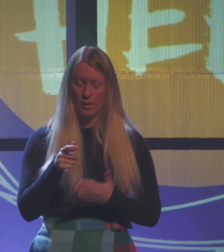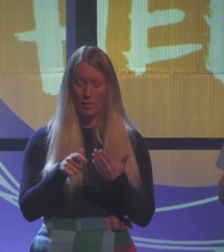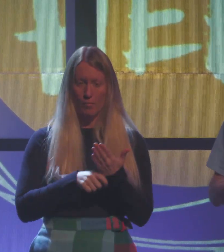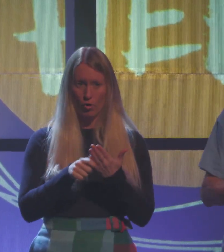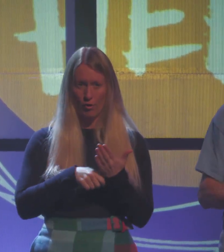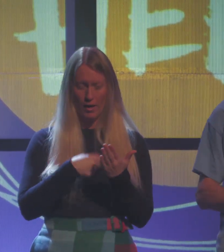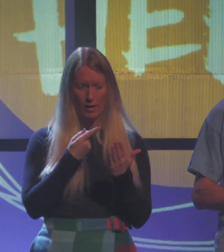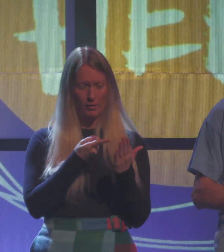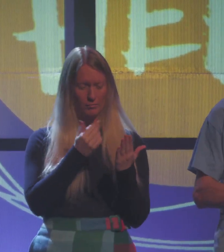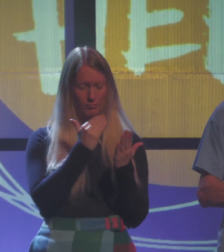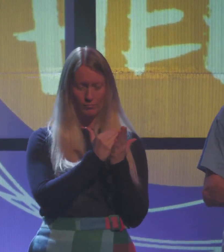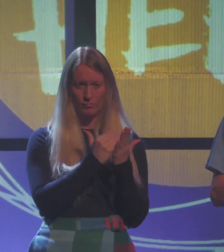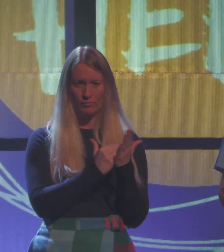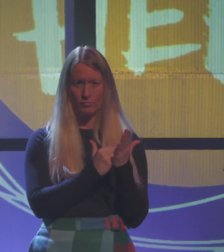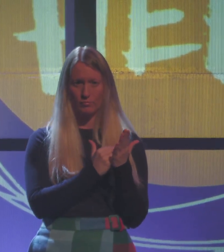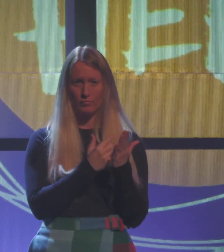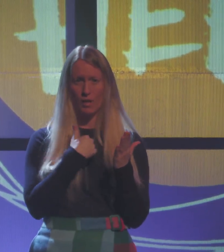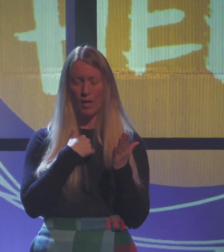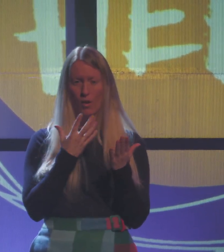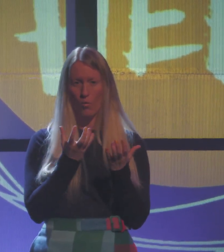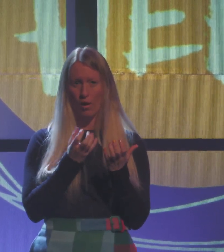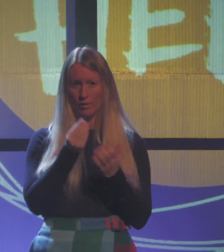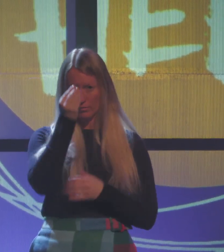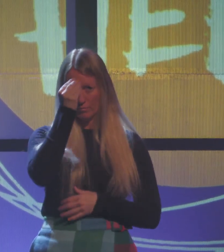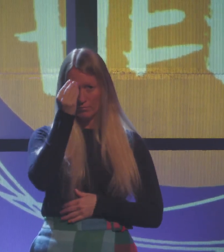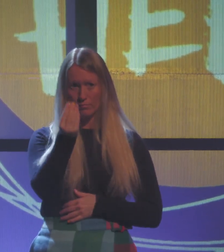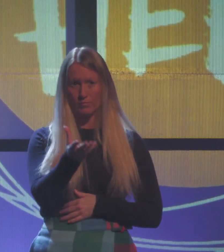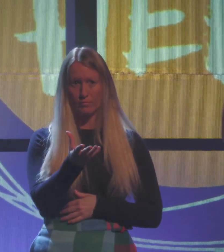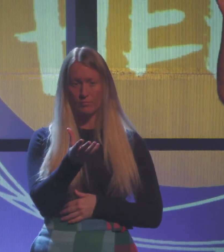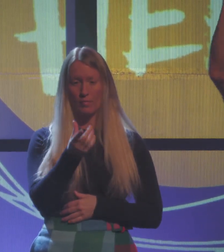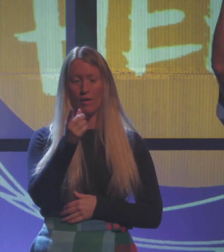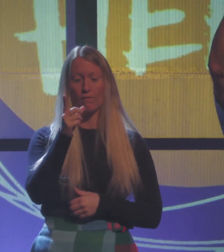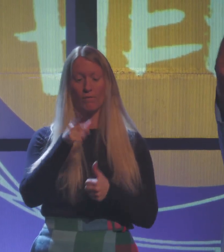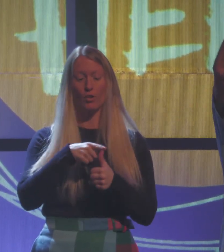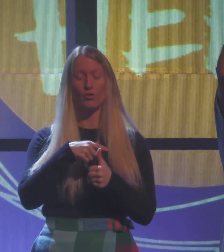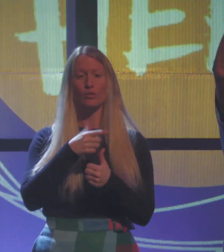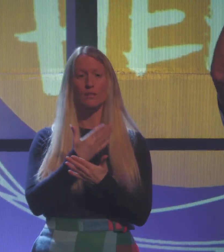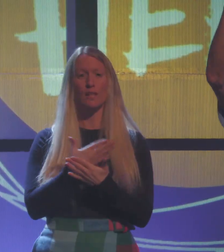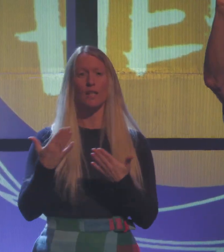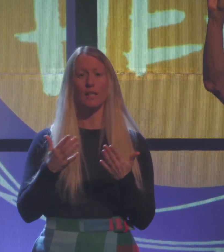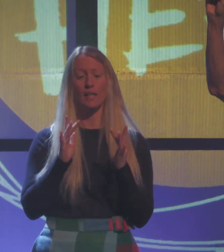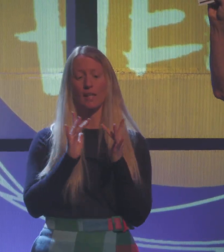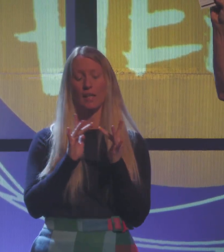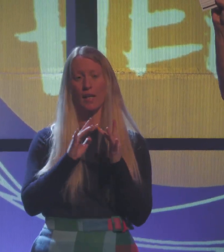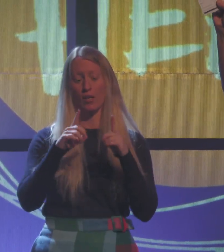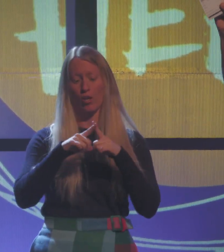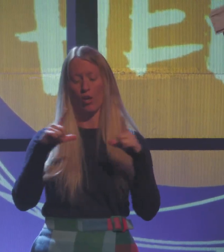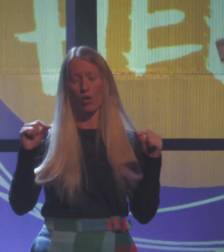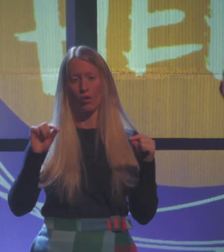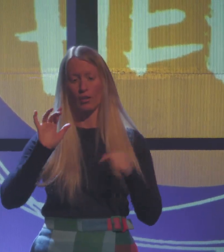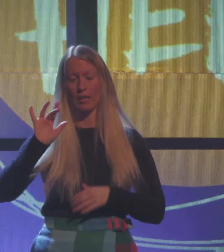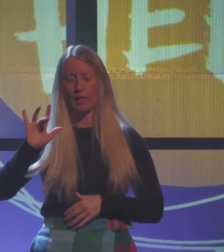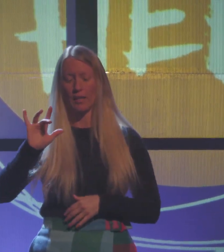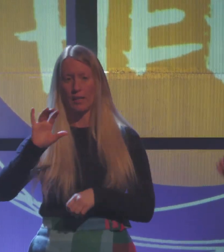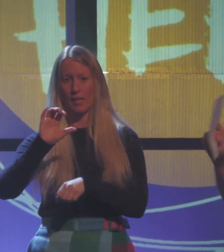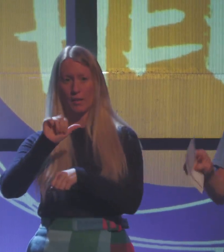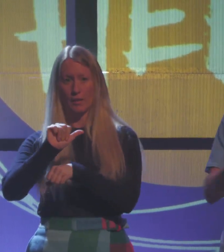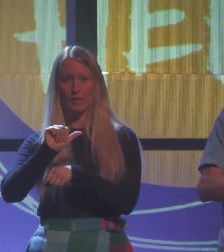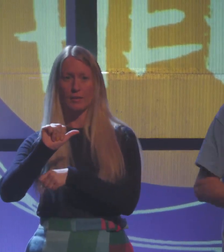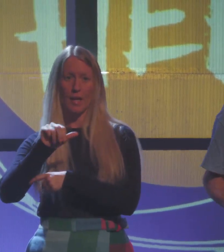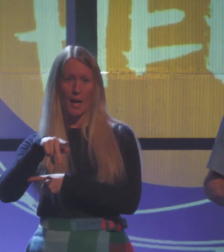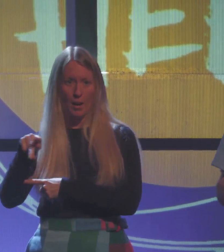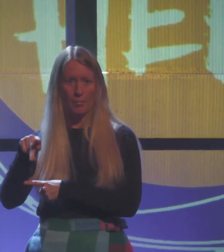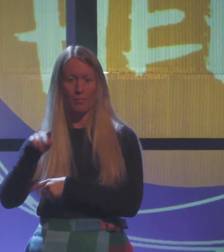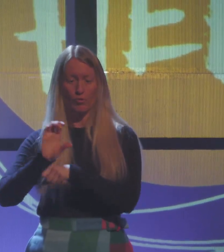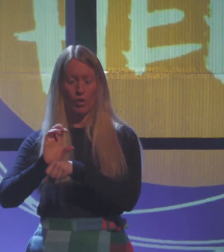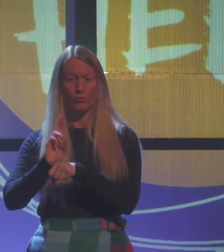program that I do want to point out to you. First thing is everyone take out your Connect card or click on it. If you're in the app, go to the